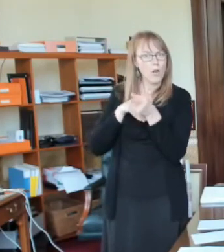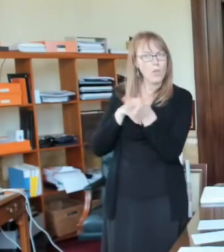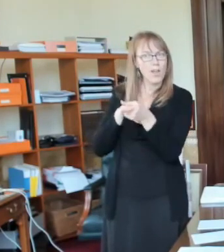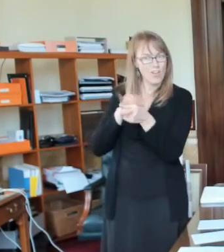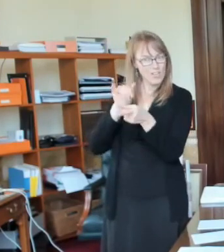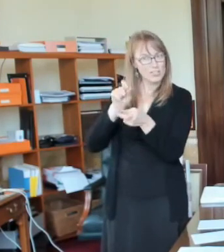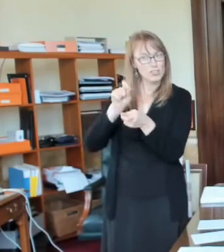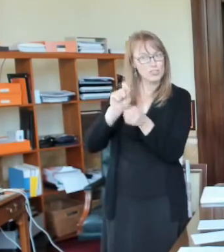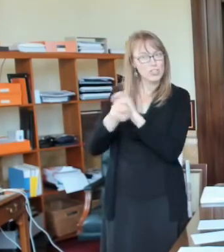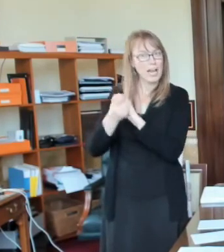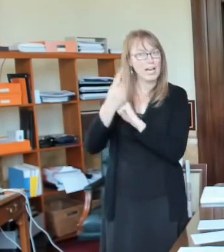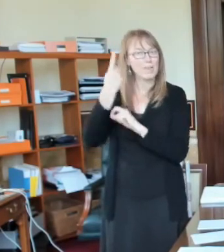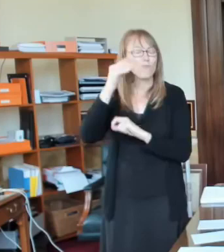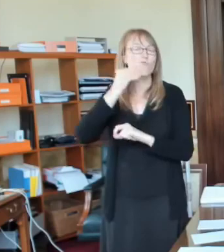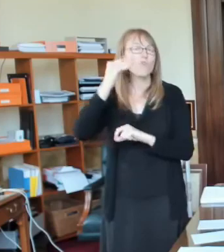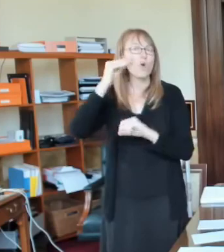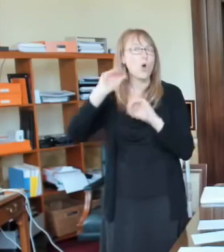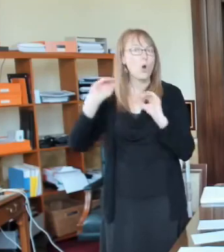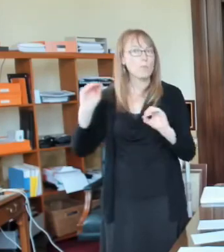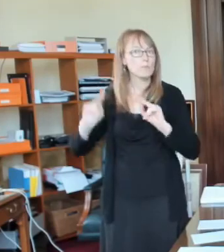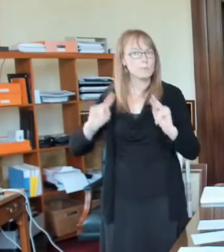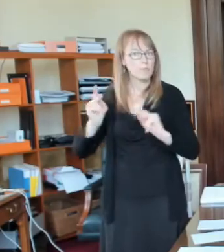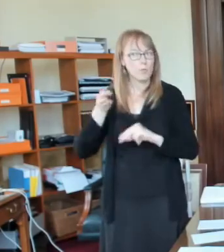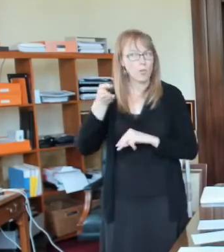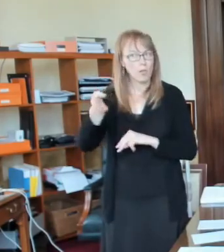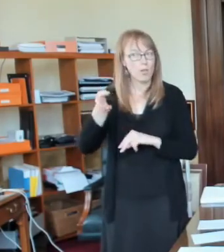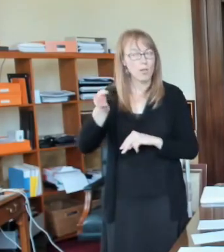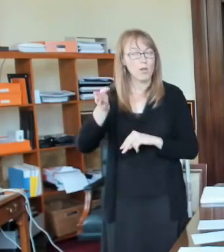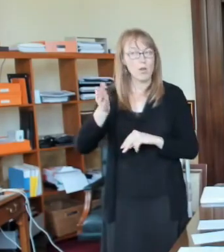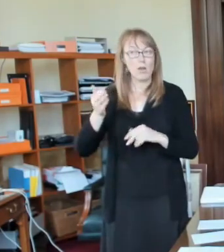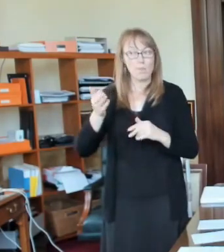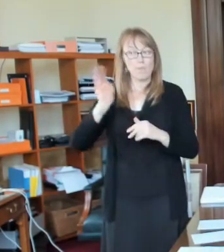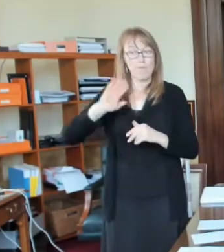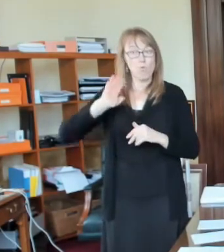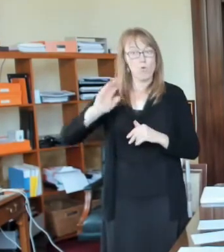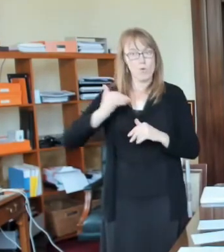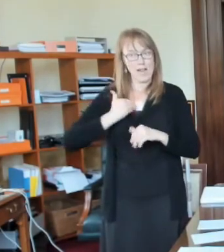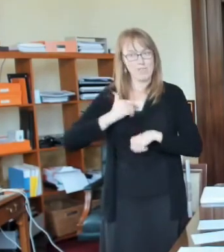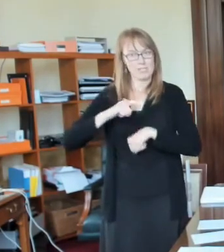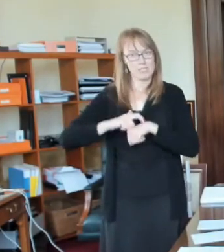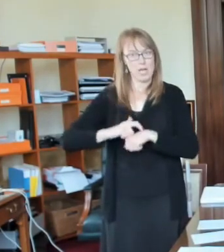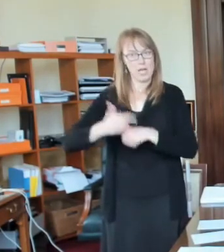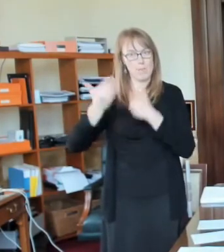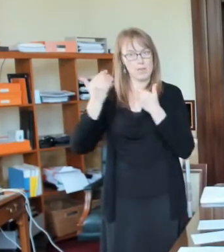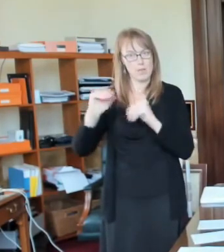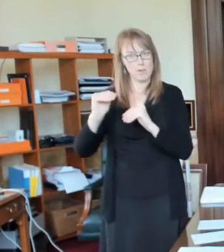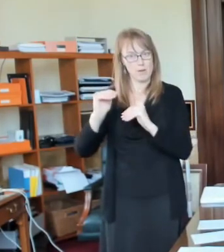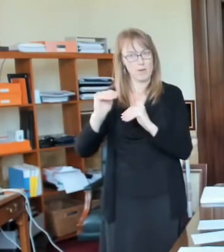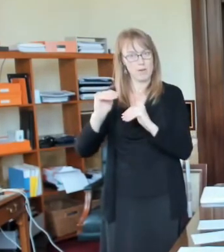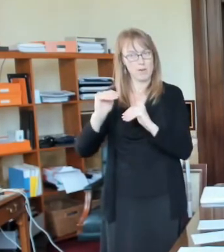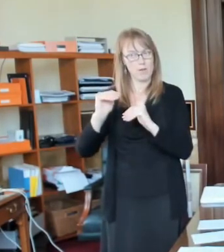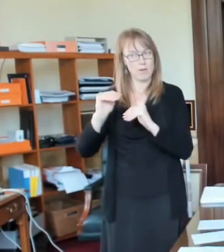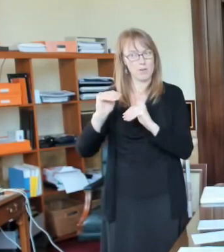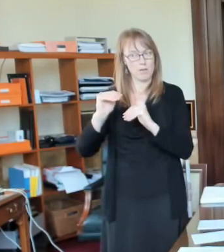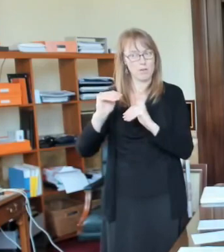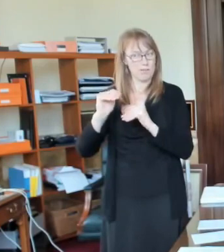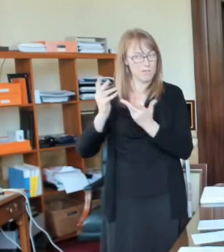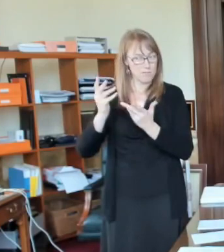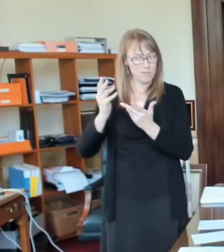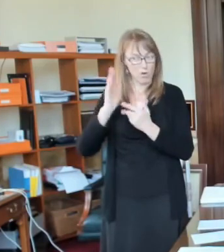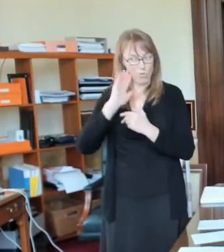original contract was for 60 days with 30-day extension. Wants to know if there's a plan for this to become a rec center again by the end of